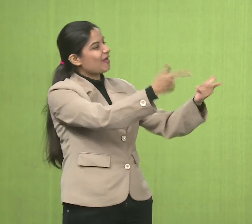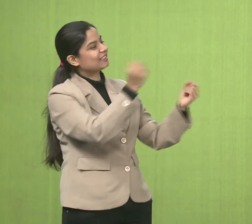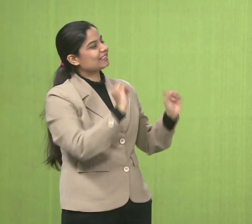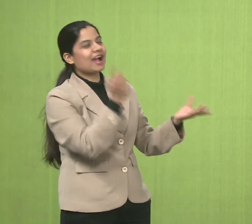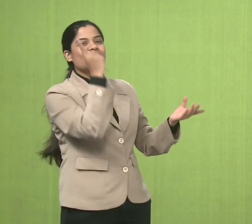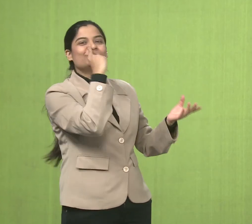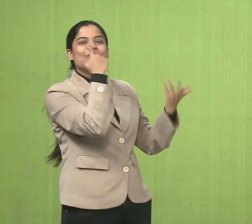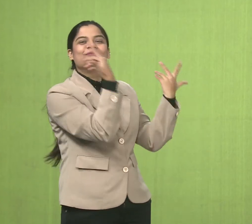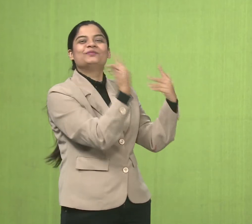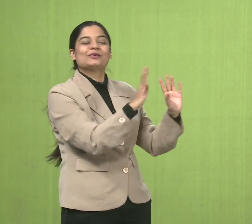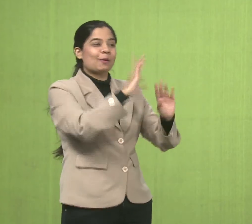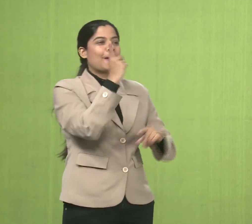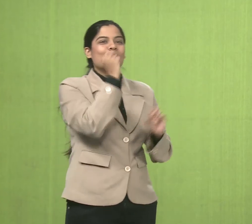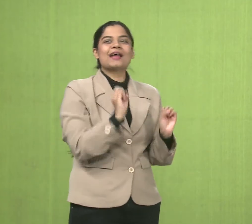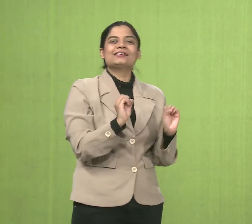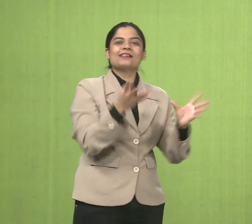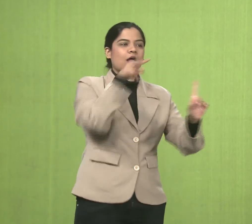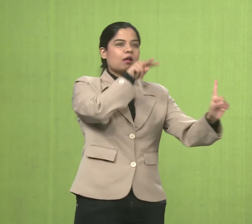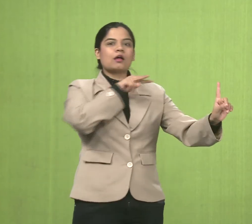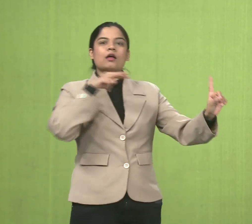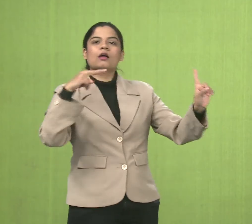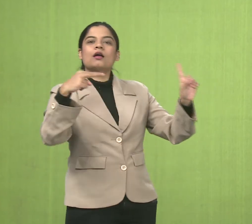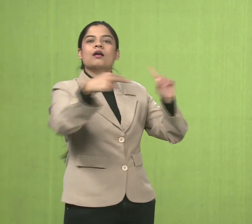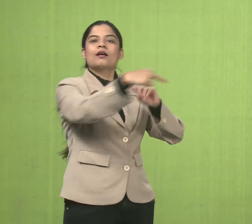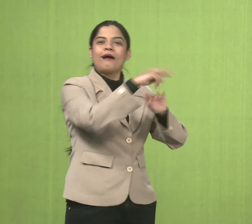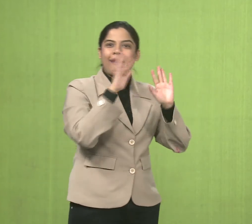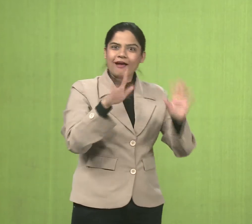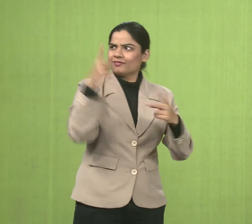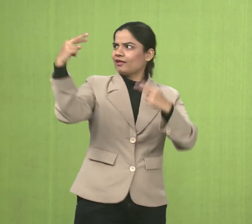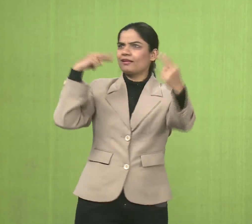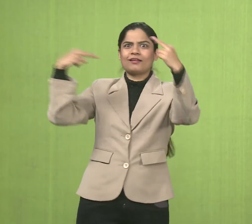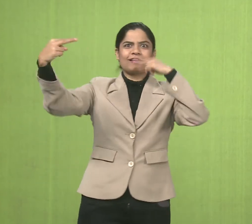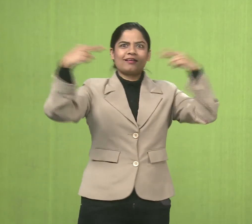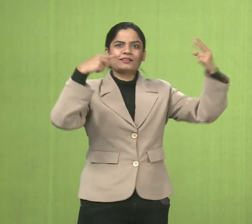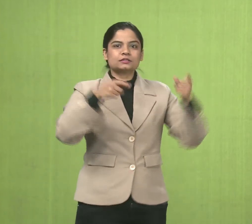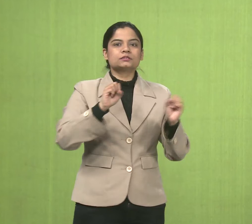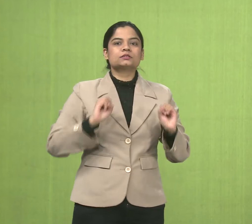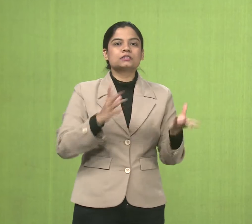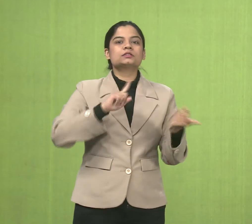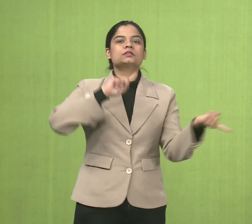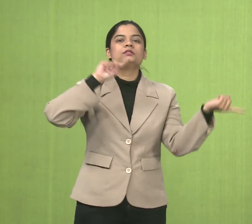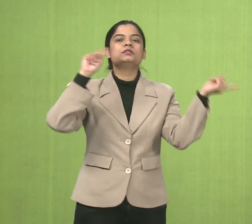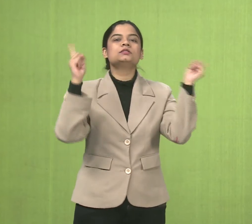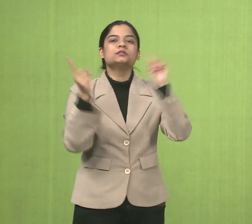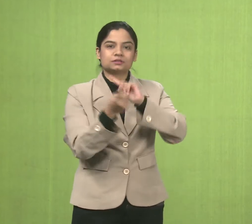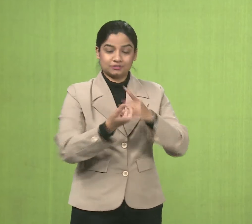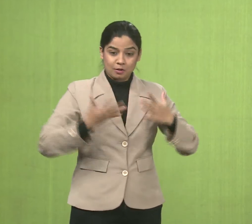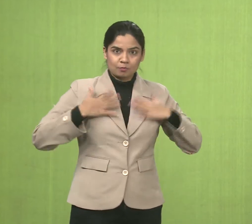as a person who's becoming an adult and taking up responsibilities. You may have also observed